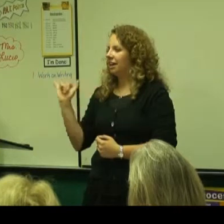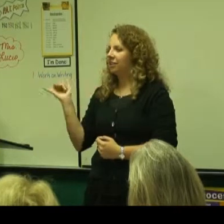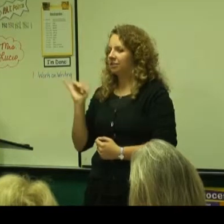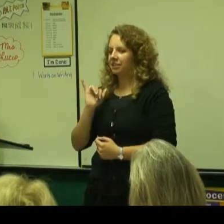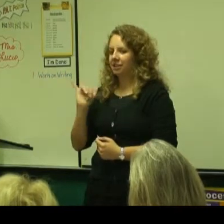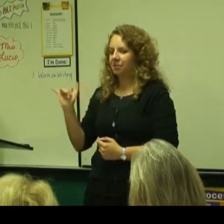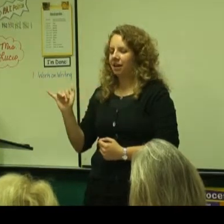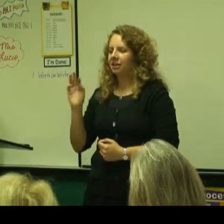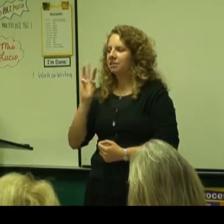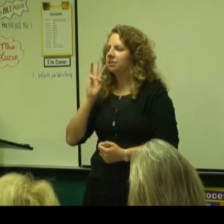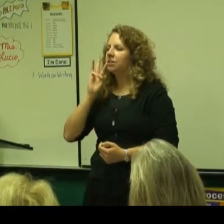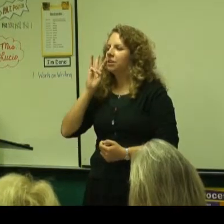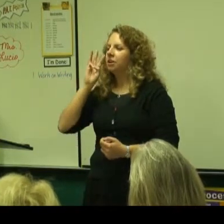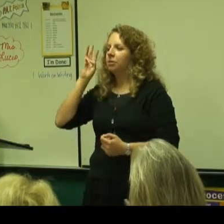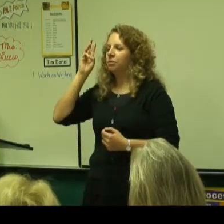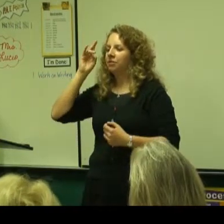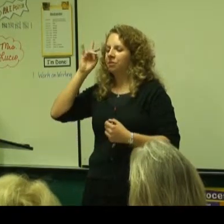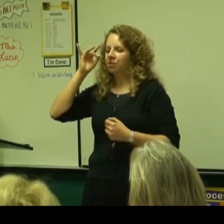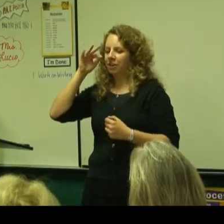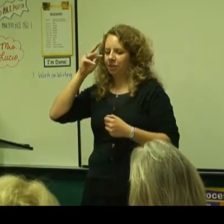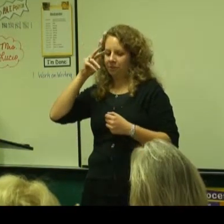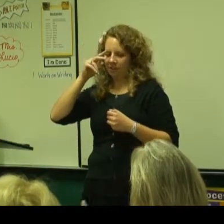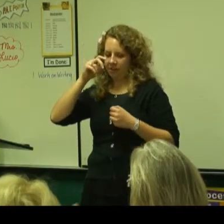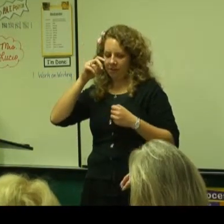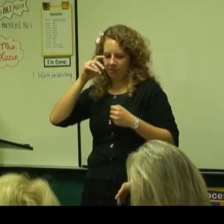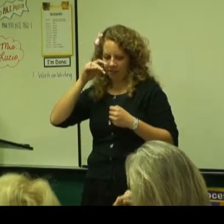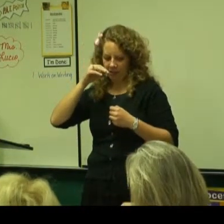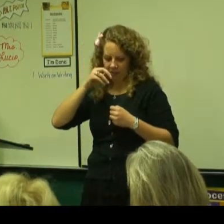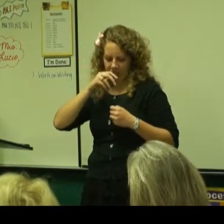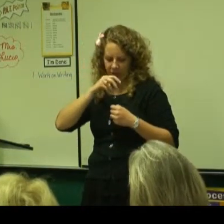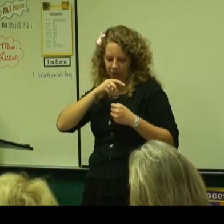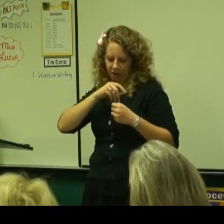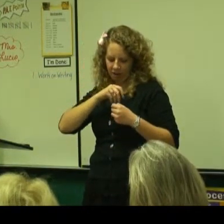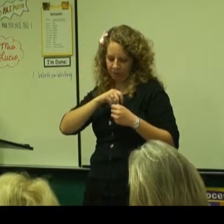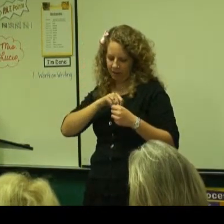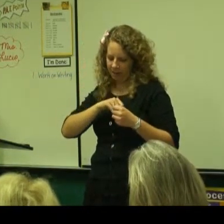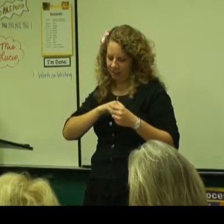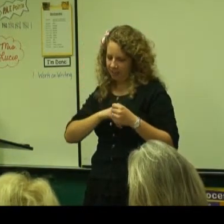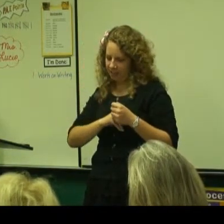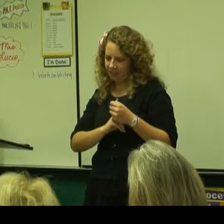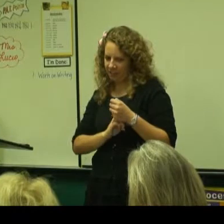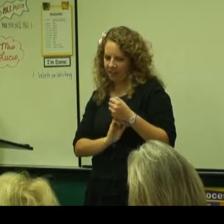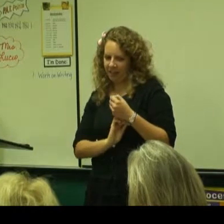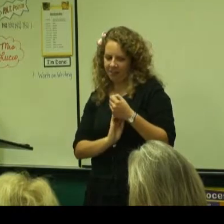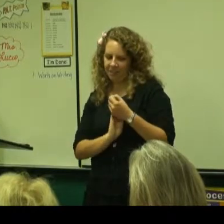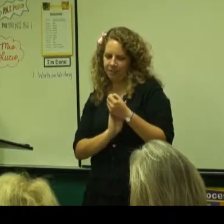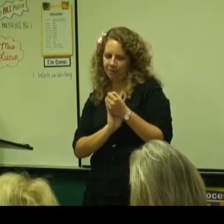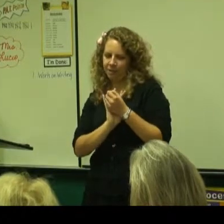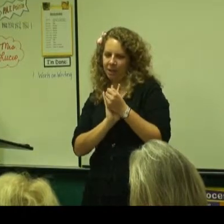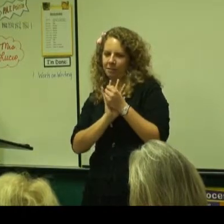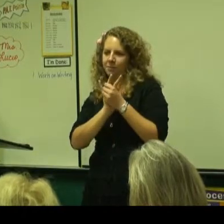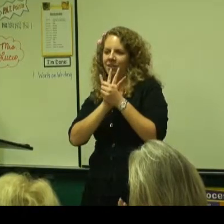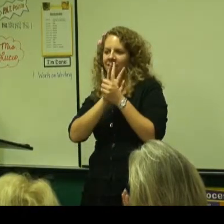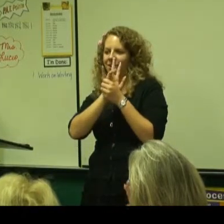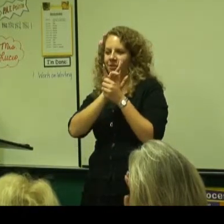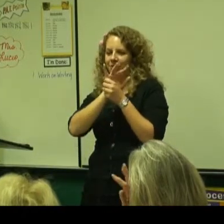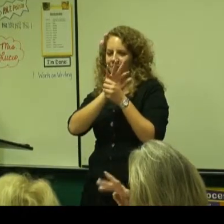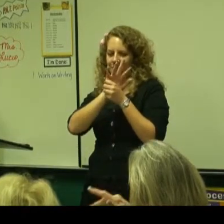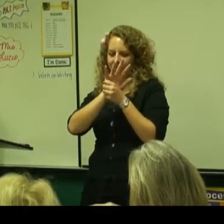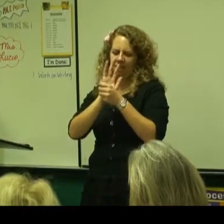or same as, the river, and then it goes down into your heart, like behind it kind of, and then it goes up and overflows it. And